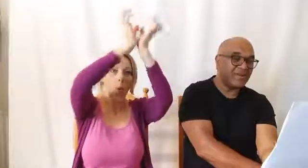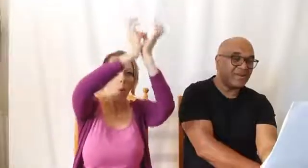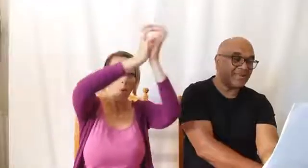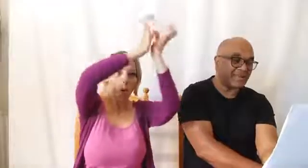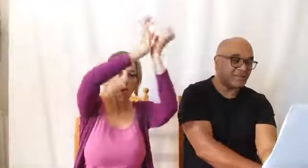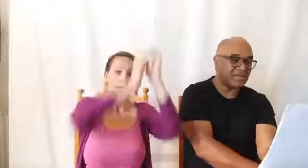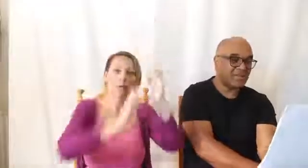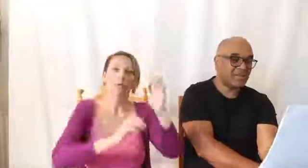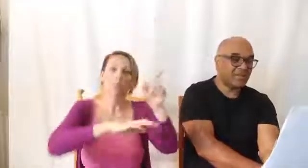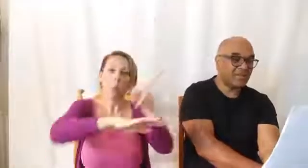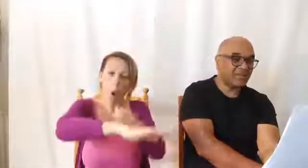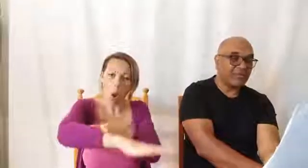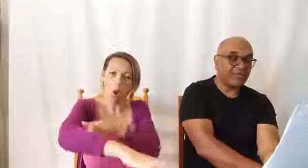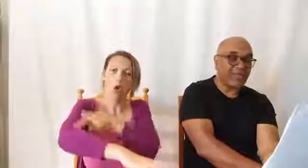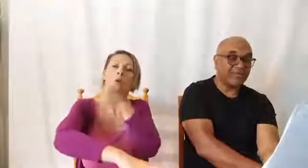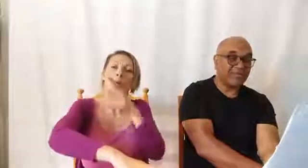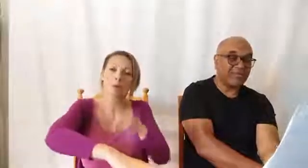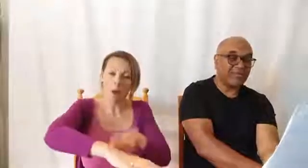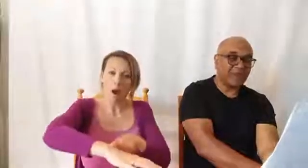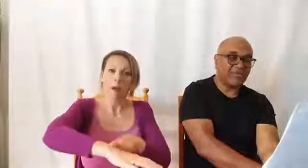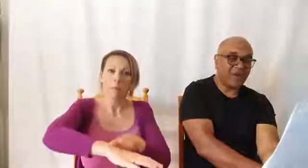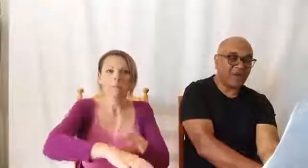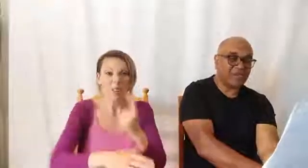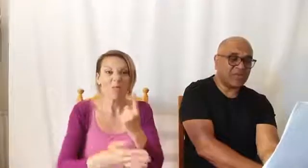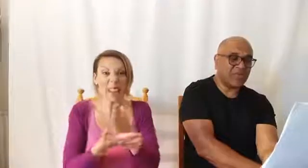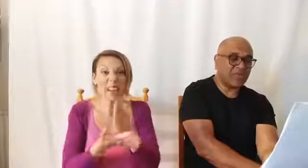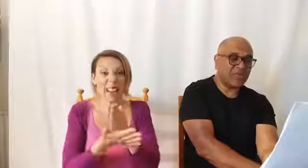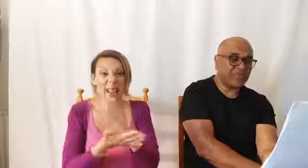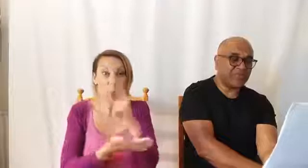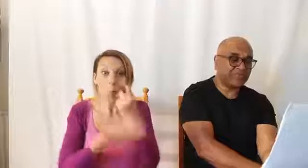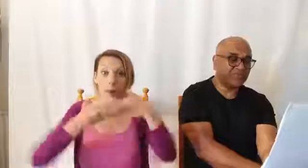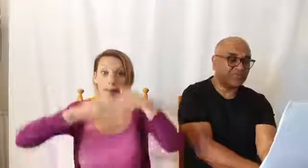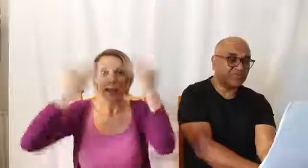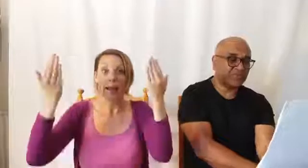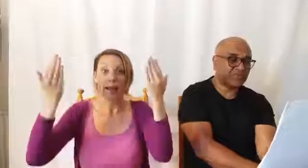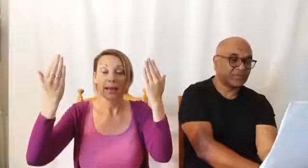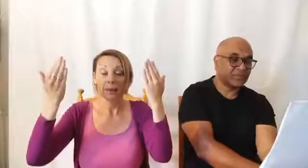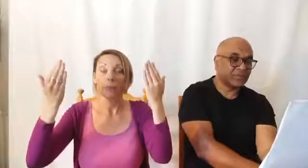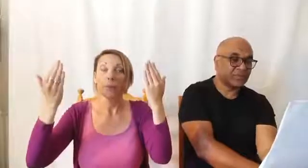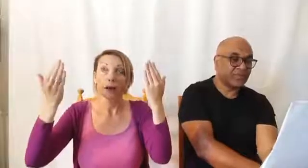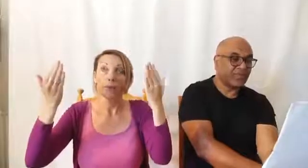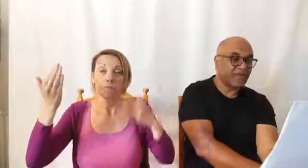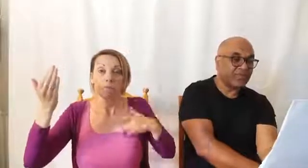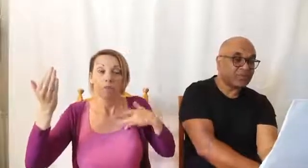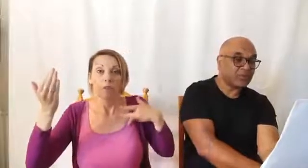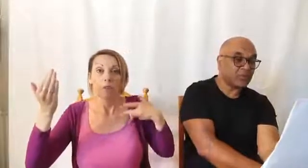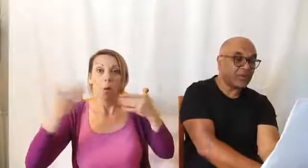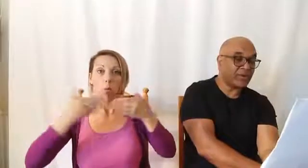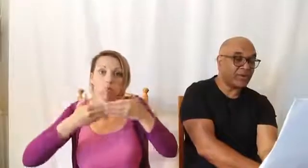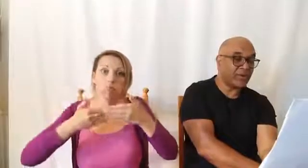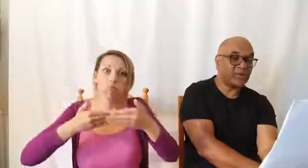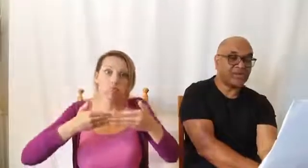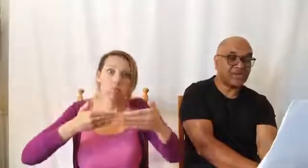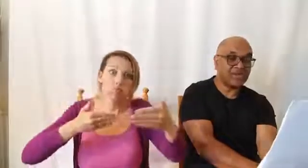or two. For Ben, this had been far too long already. And this little barnacle was impatient, to